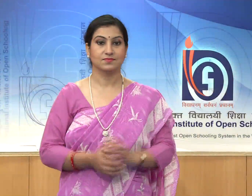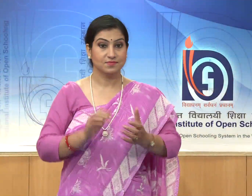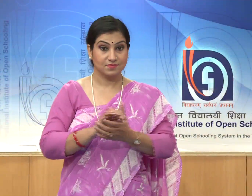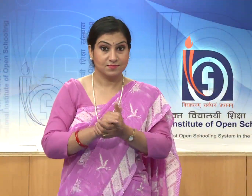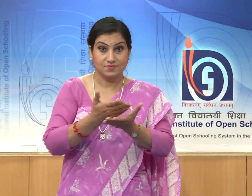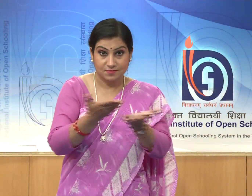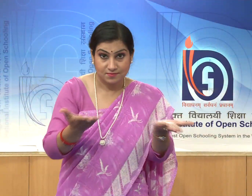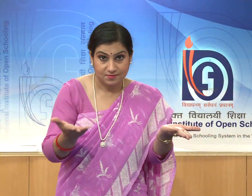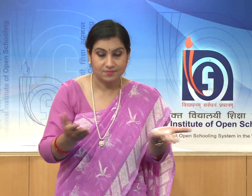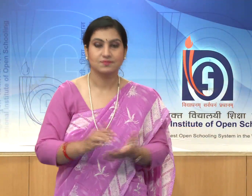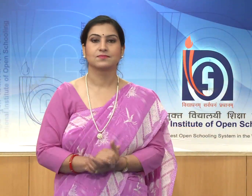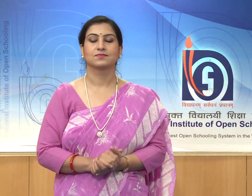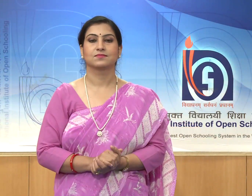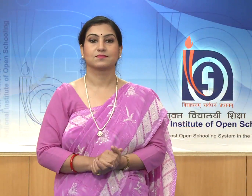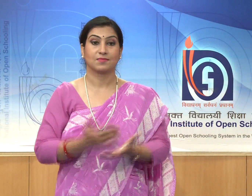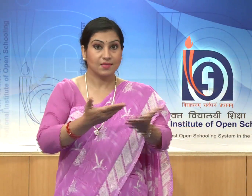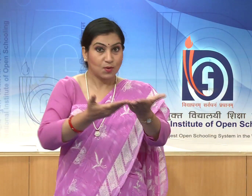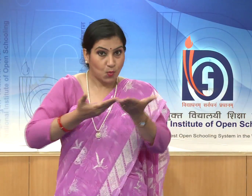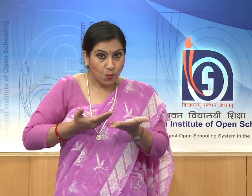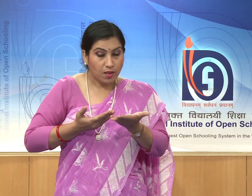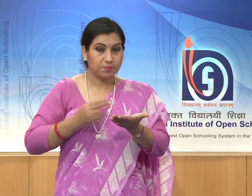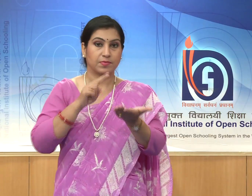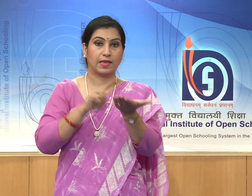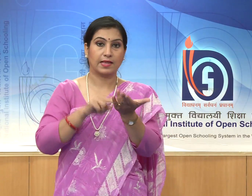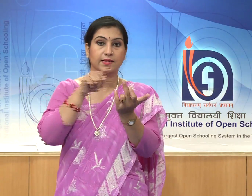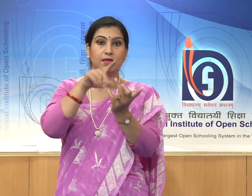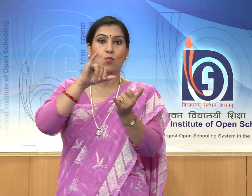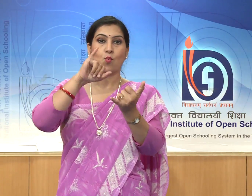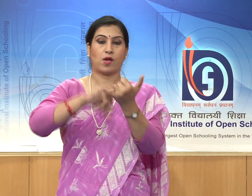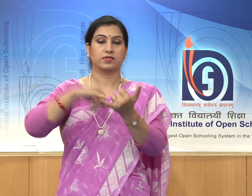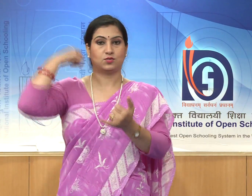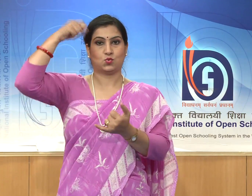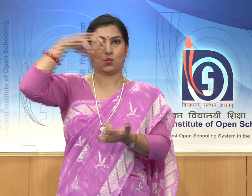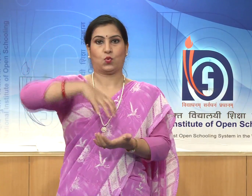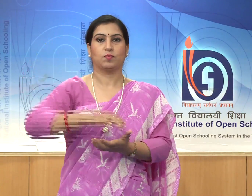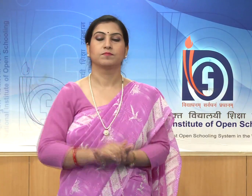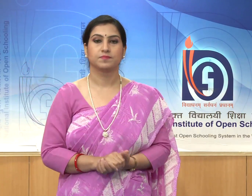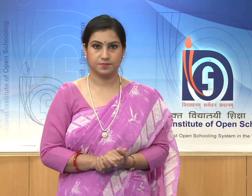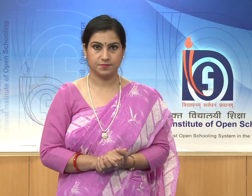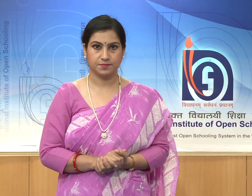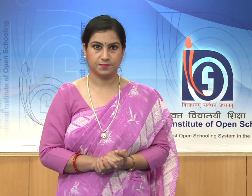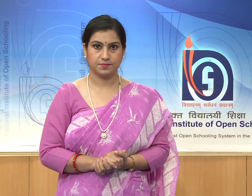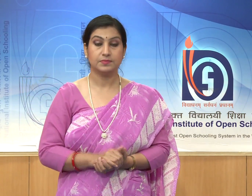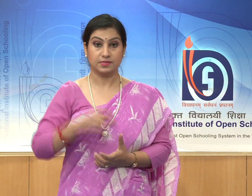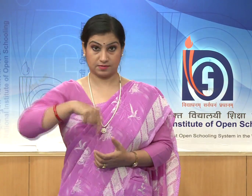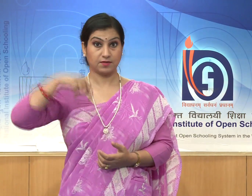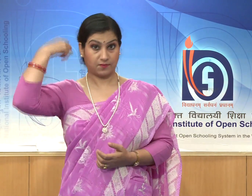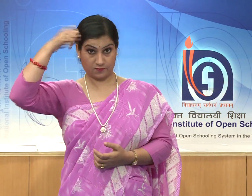Dear learners, welcome to the NIOS studio. In this